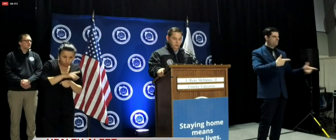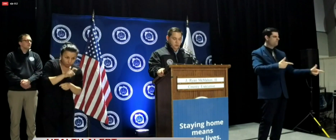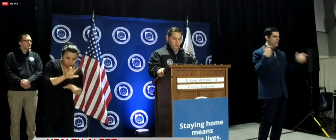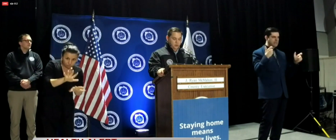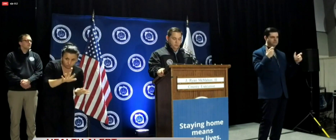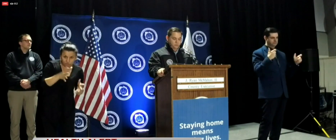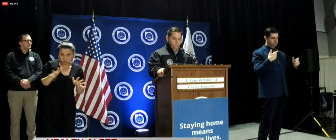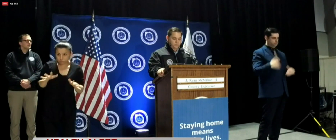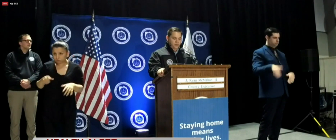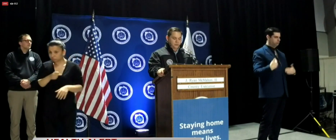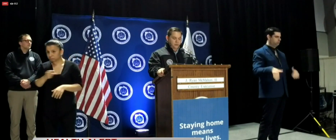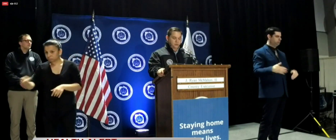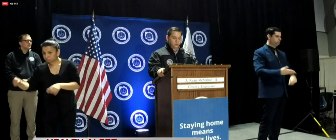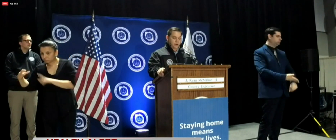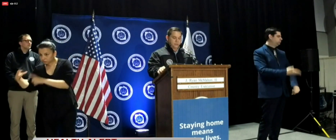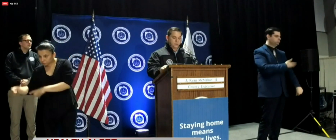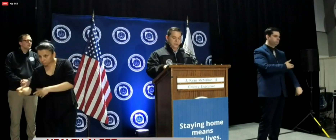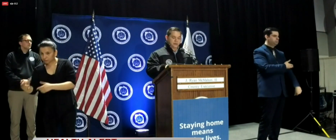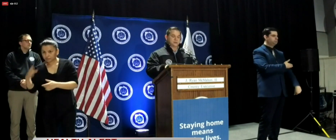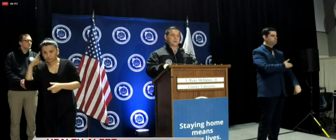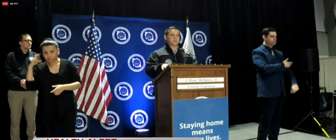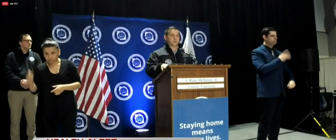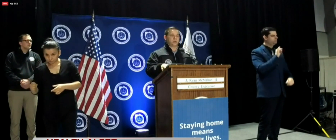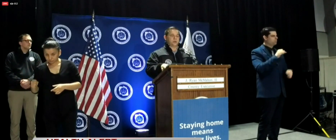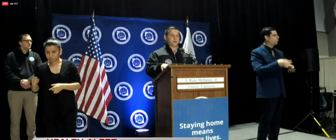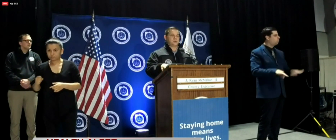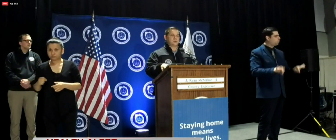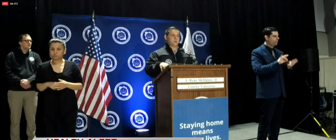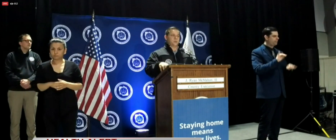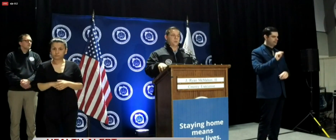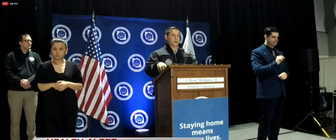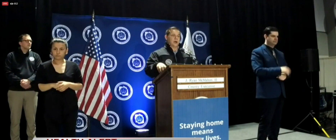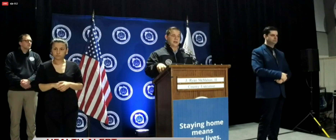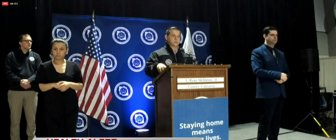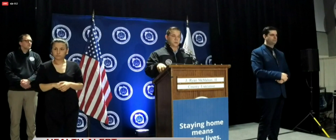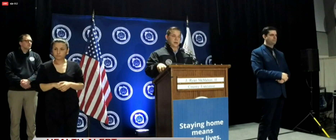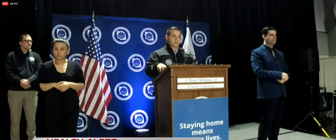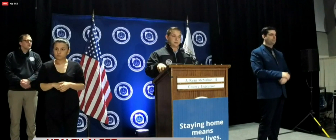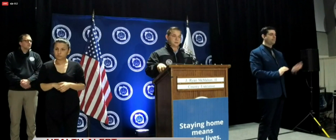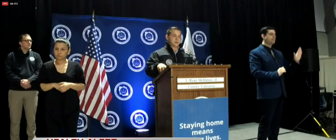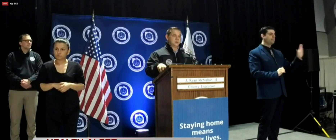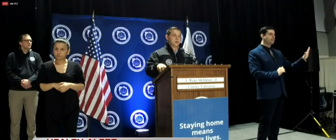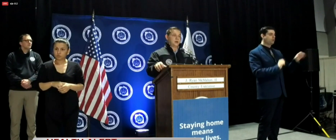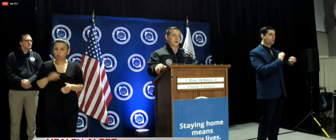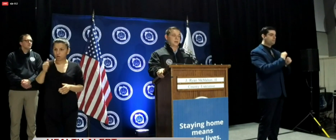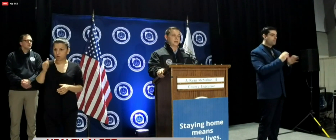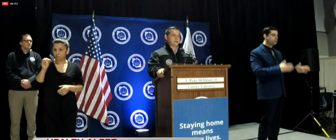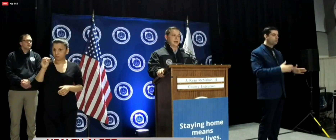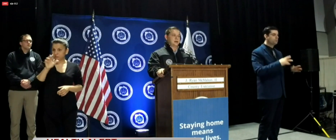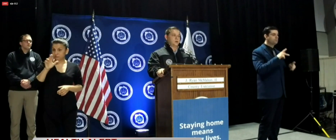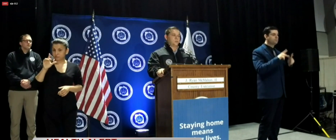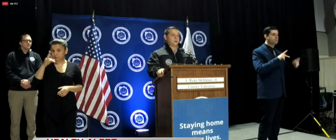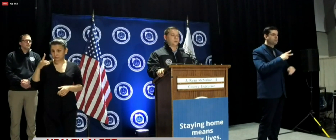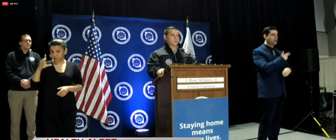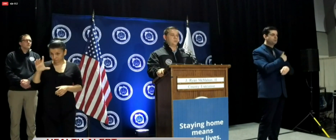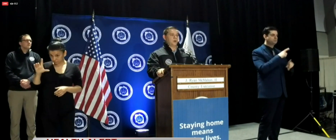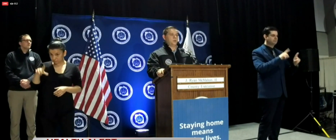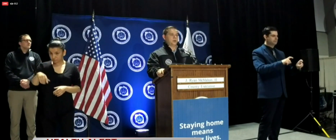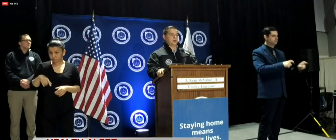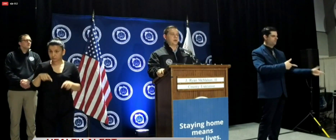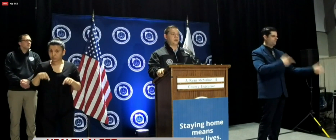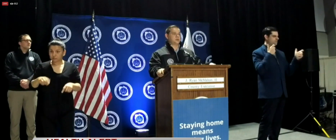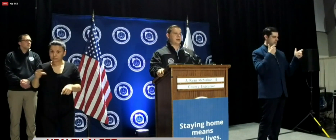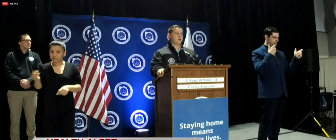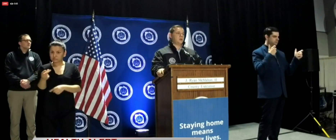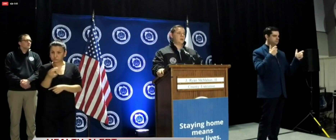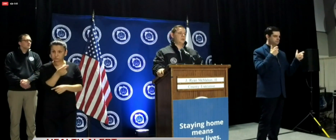community. For them to be able to rapid test their employees or people who are hospitalized. That's not open to the public